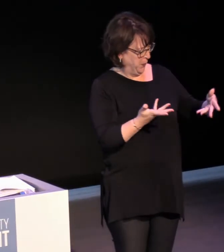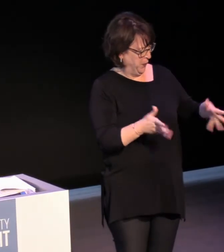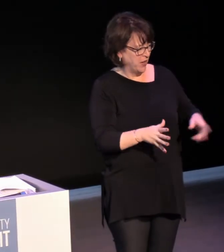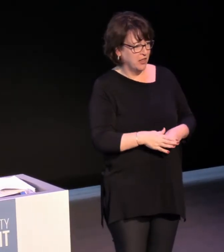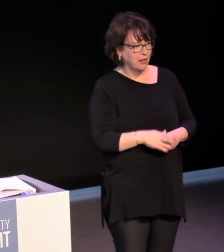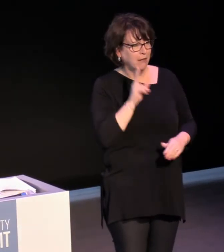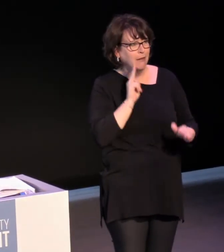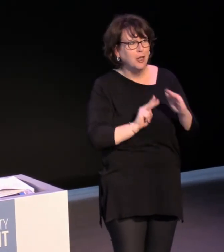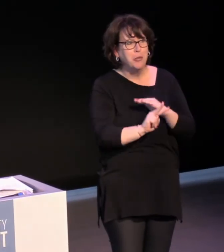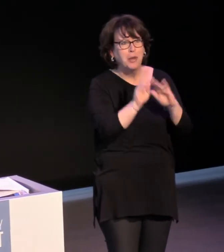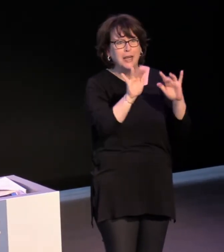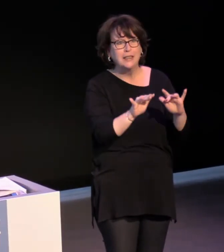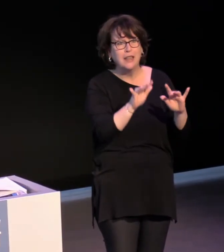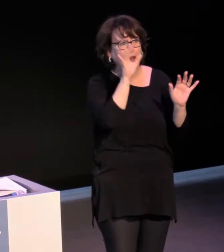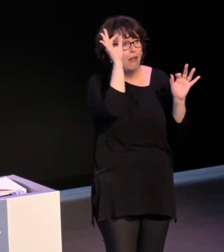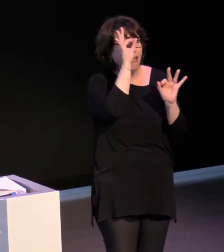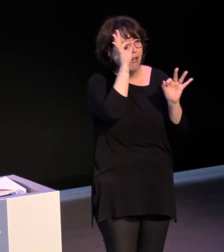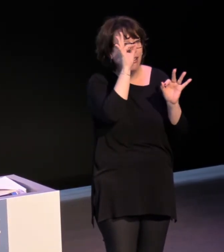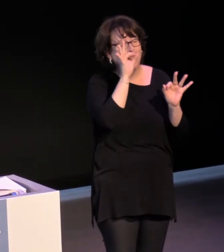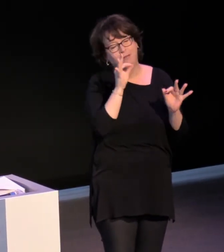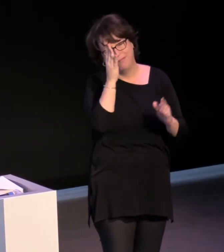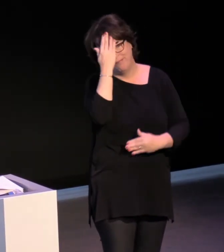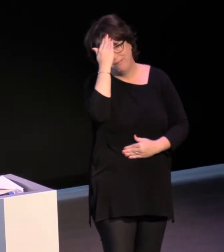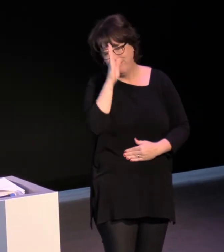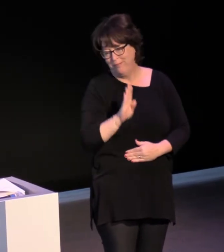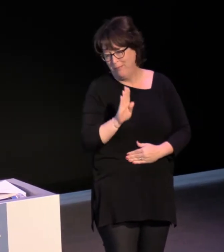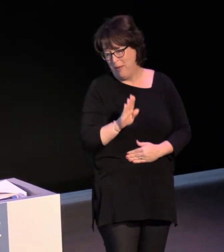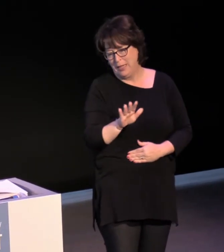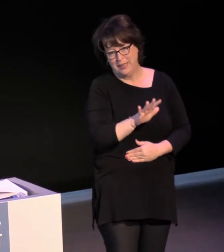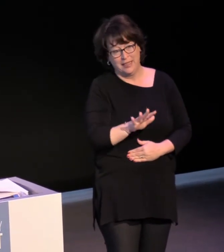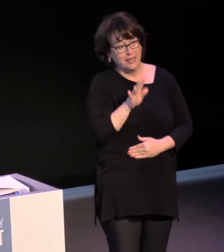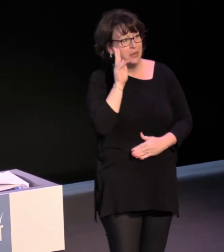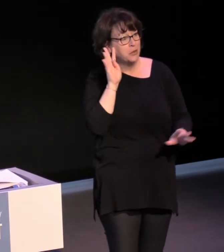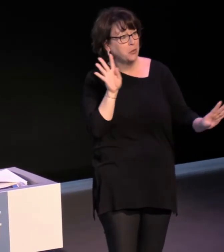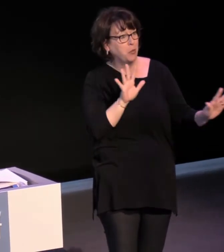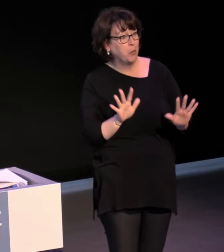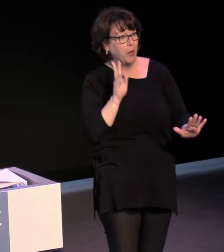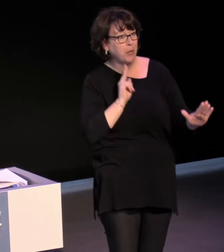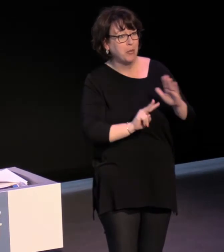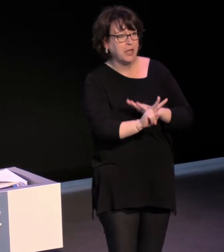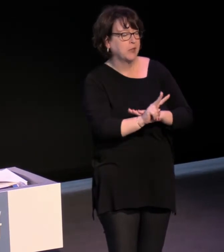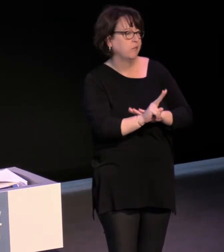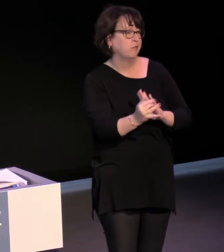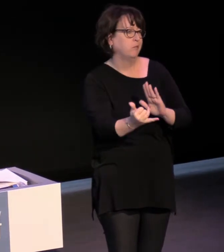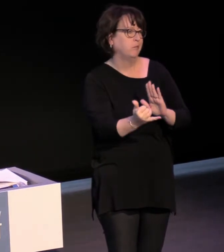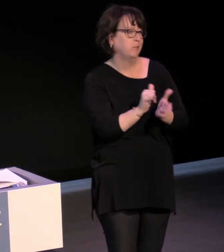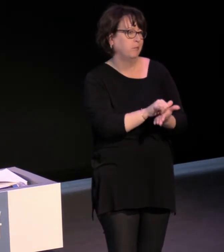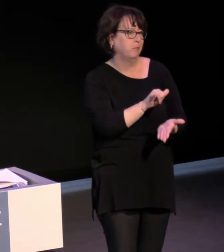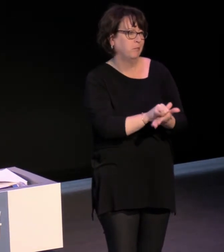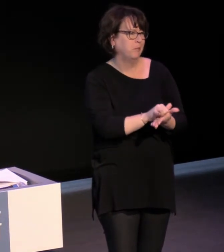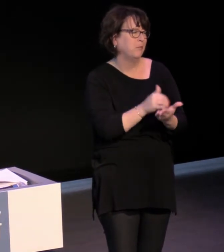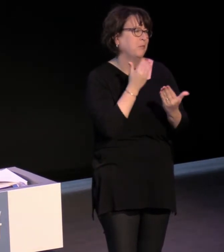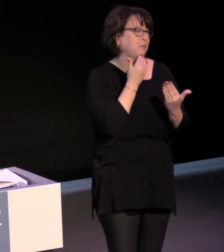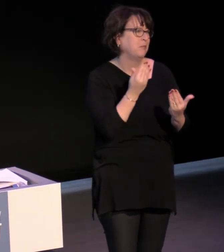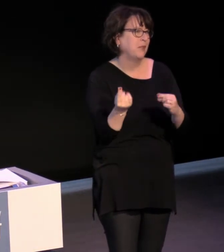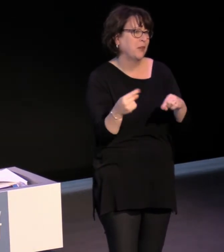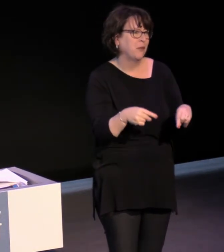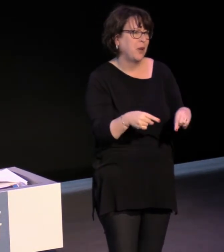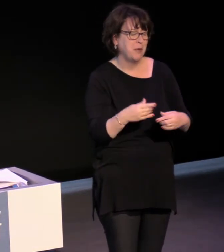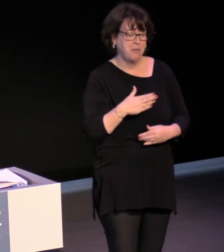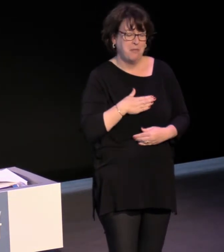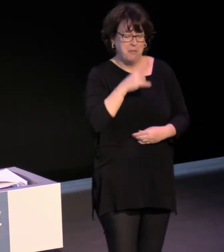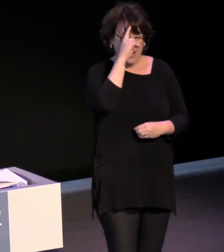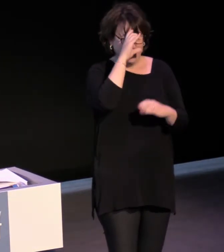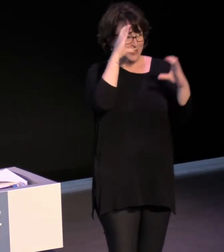known? Boston at the end of the March is unpredictable, but we're so thankful that you are all here. It's been a dream come